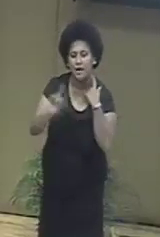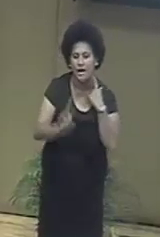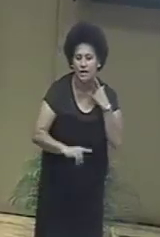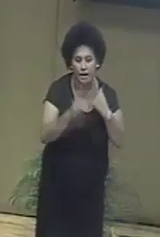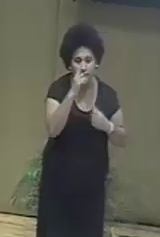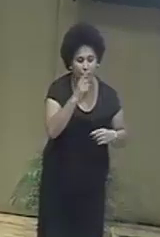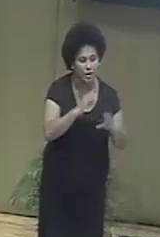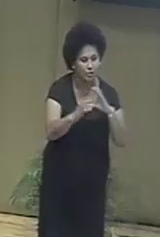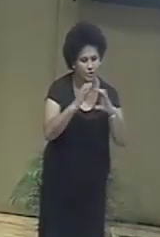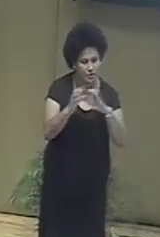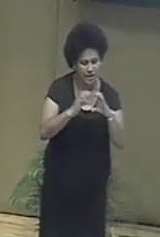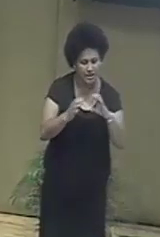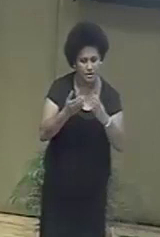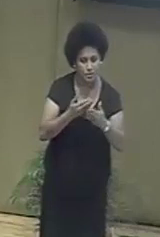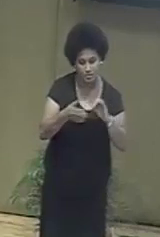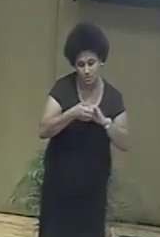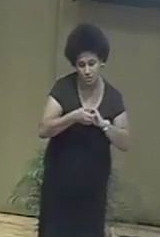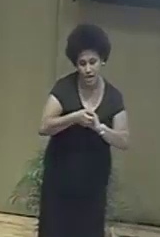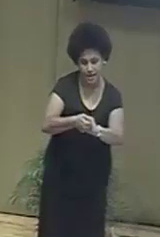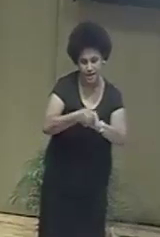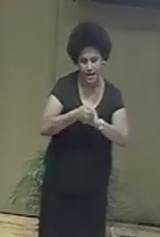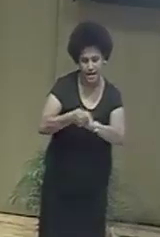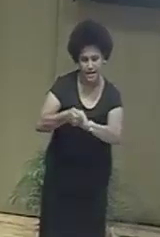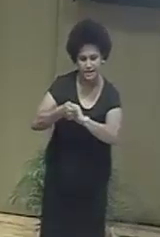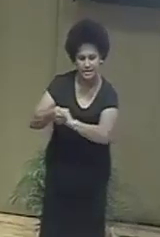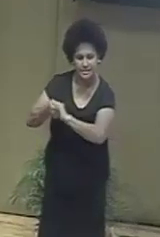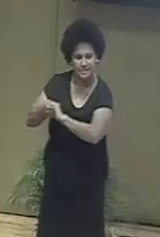and using technology to engage.